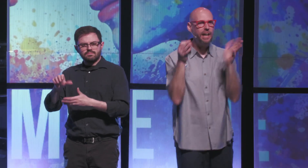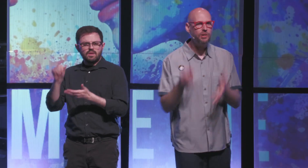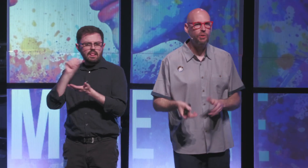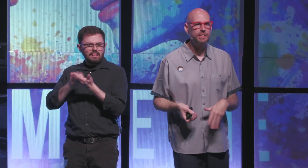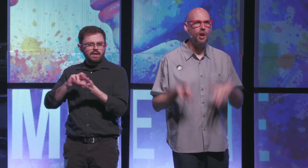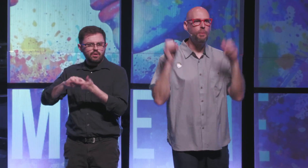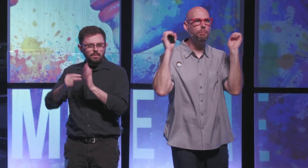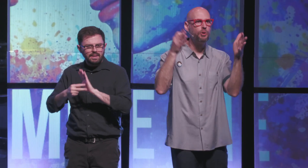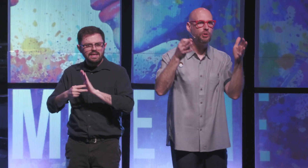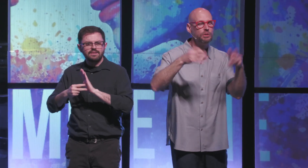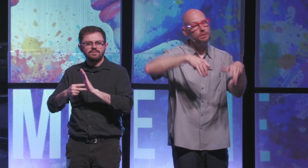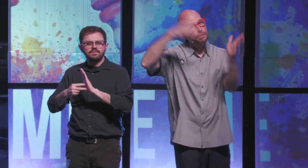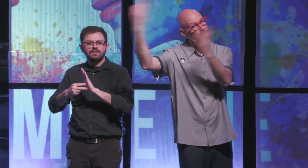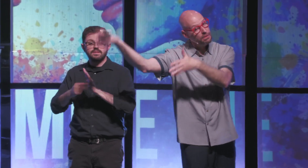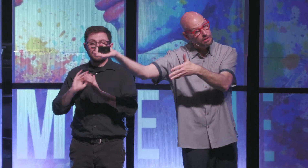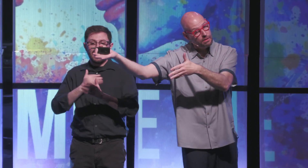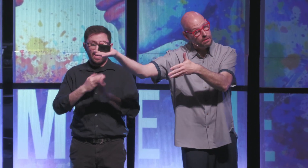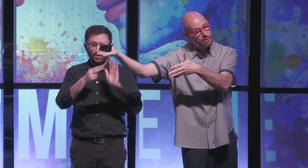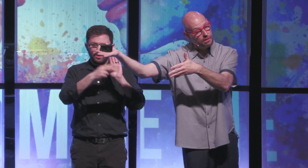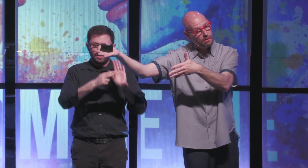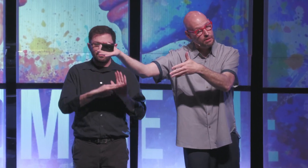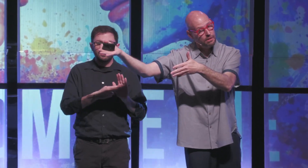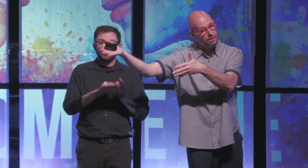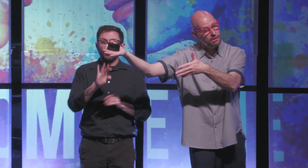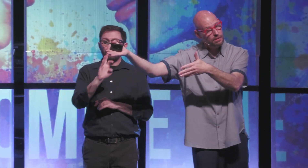our categories are bull.